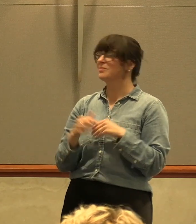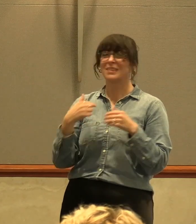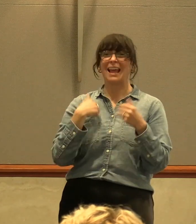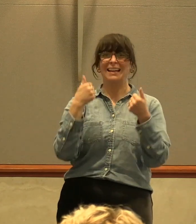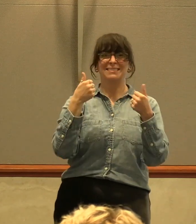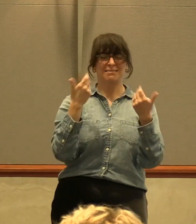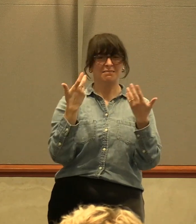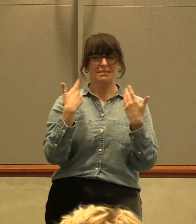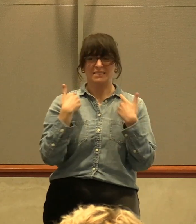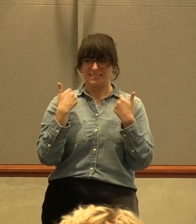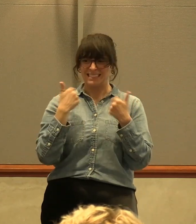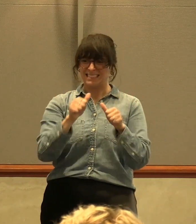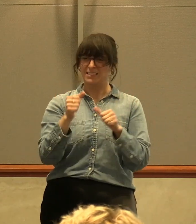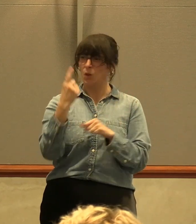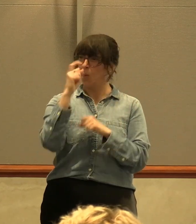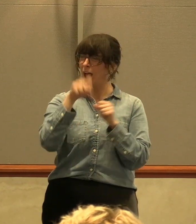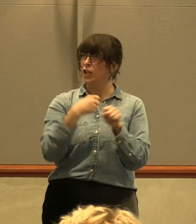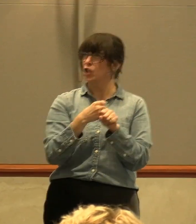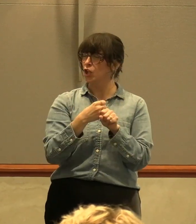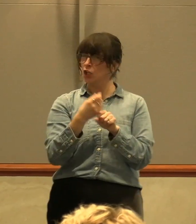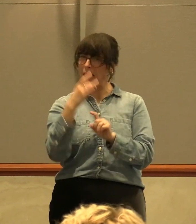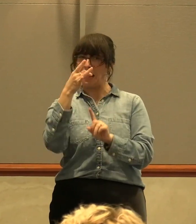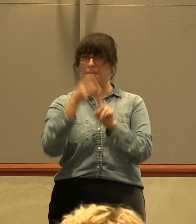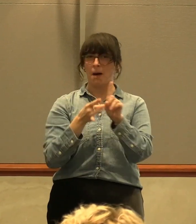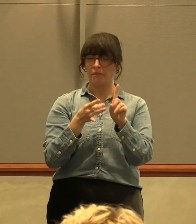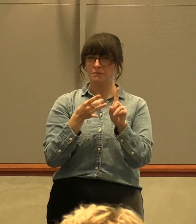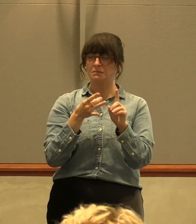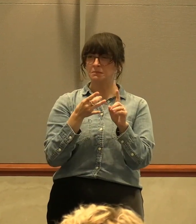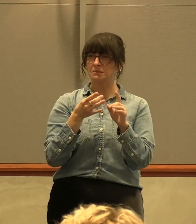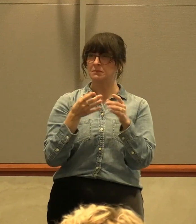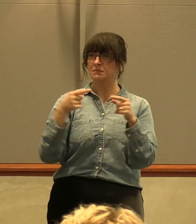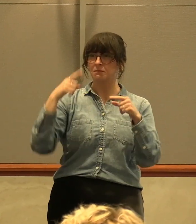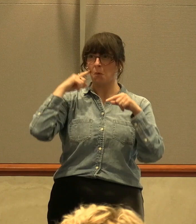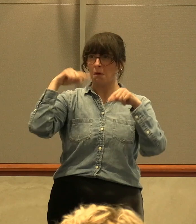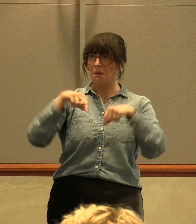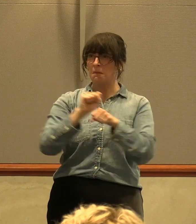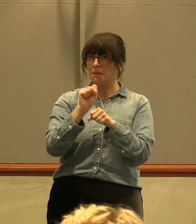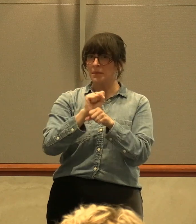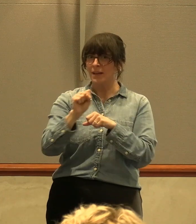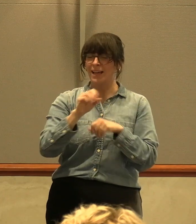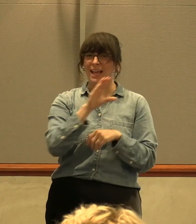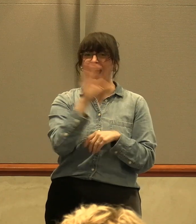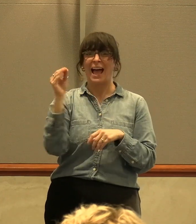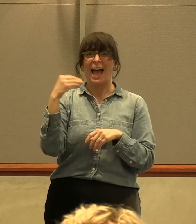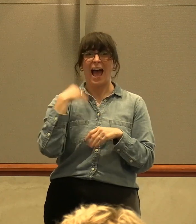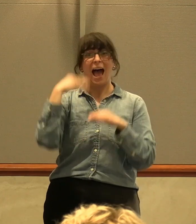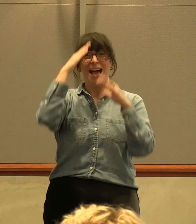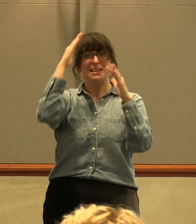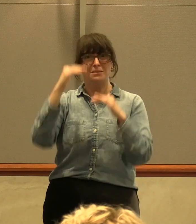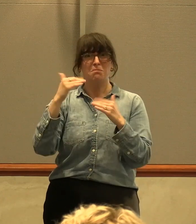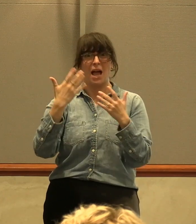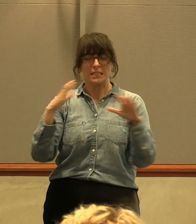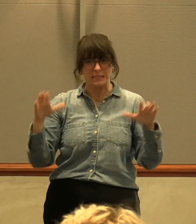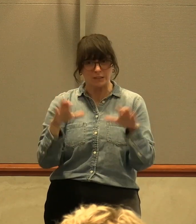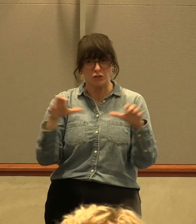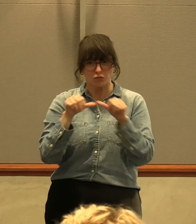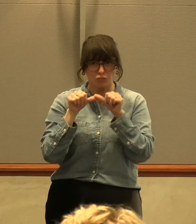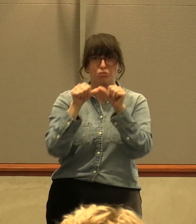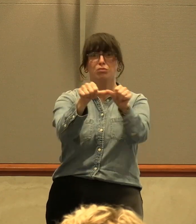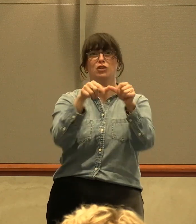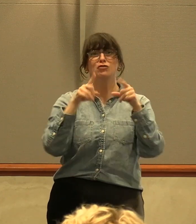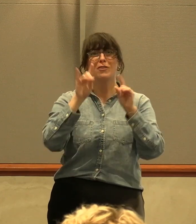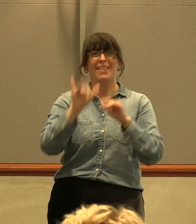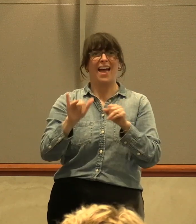I still have a year and 8 months in this term, and I expect to be extremely active during